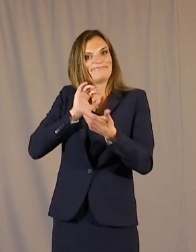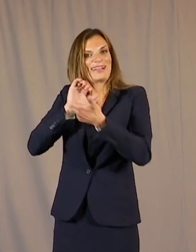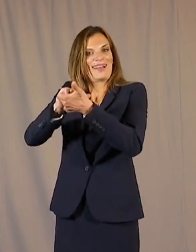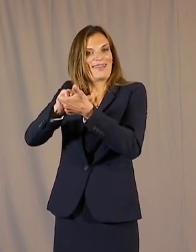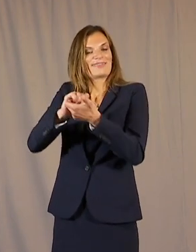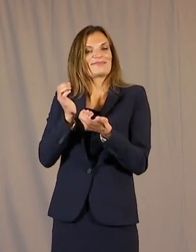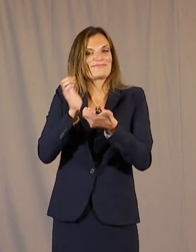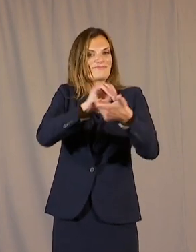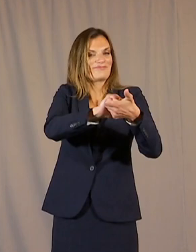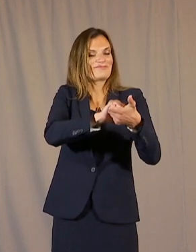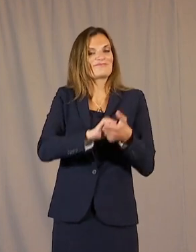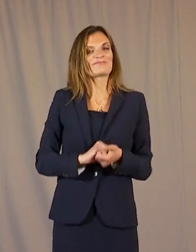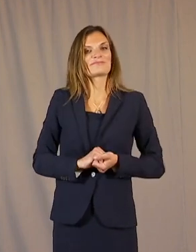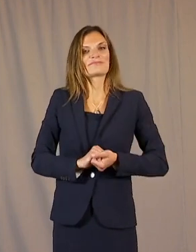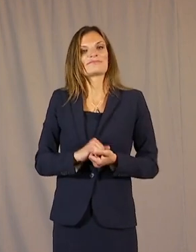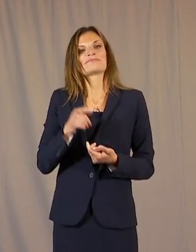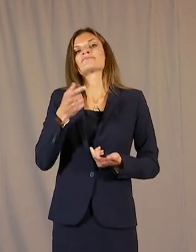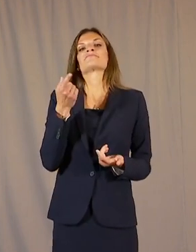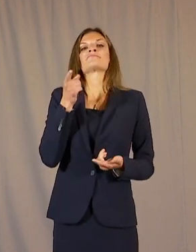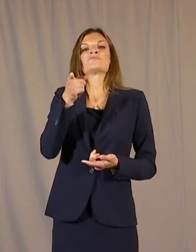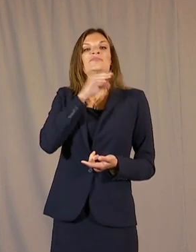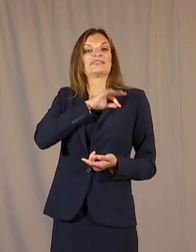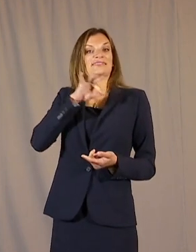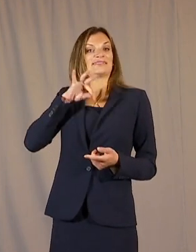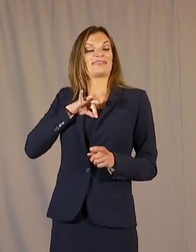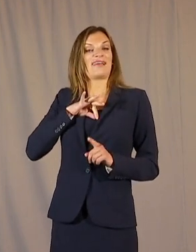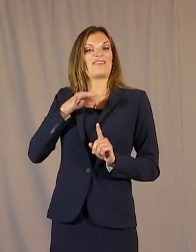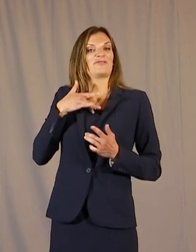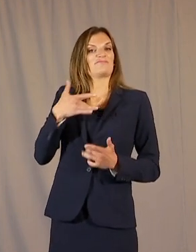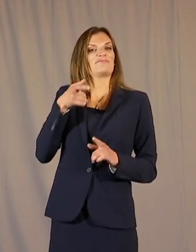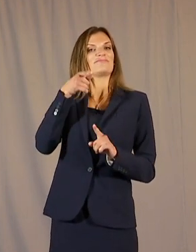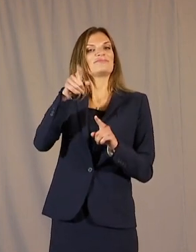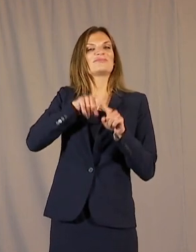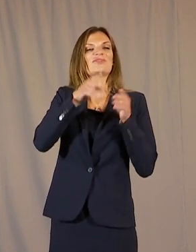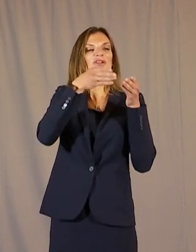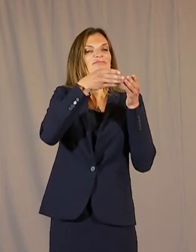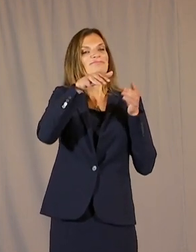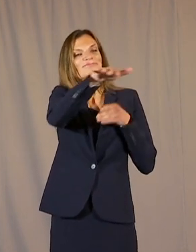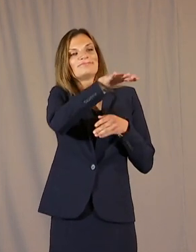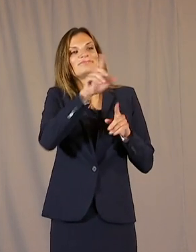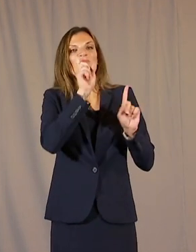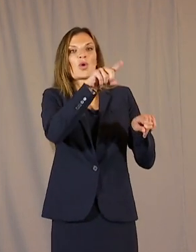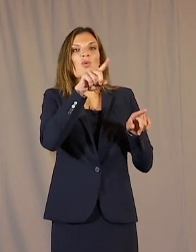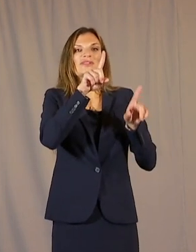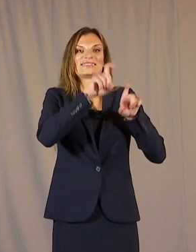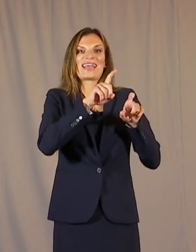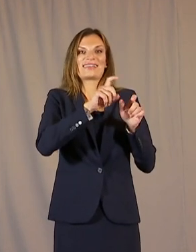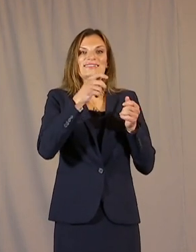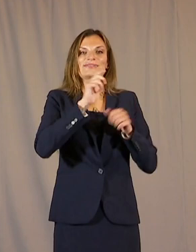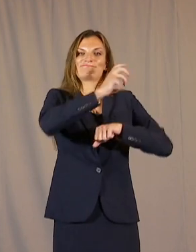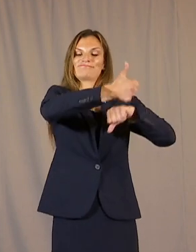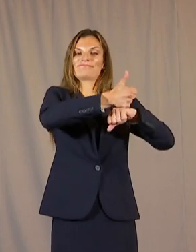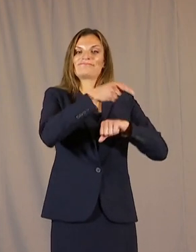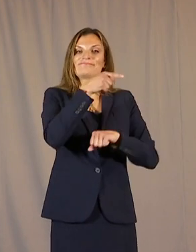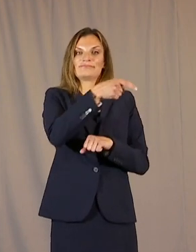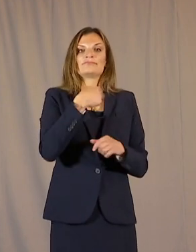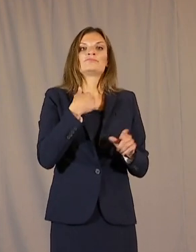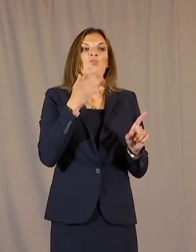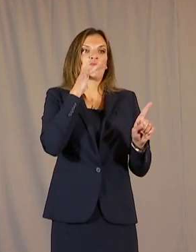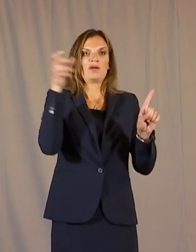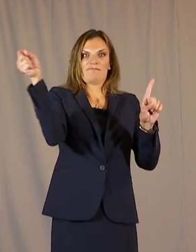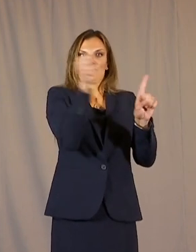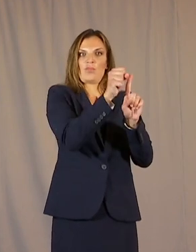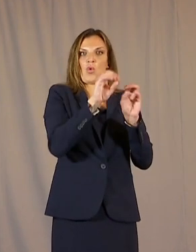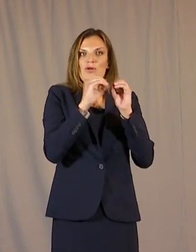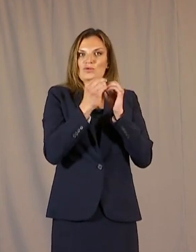many times the staff that were at the neighborhood testing sites with organizations. We were trying to make that